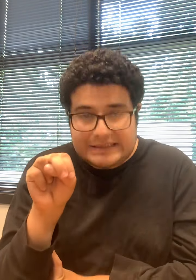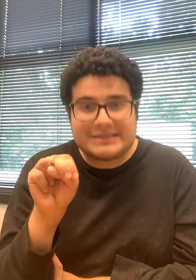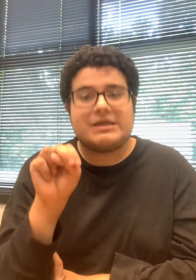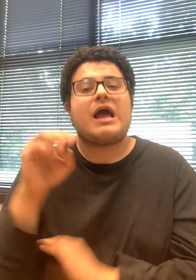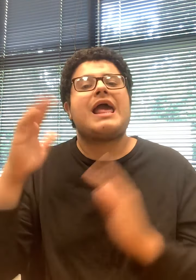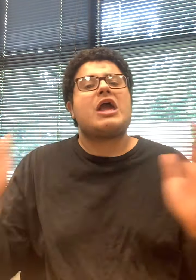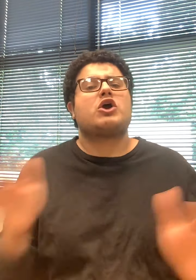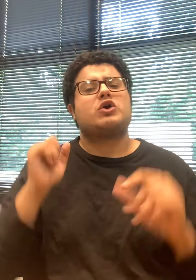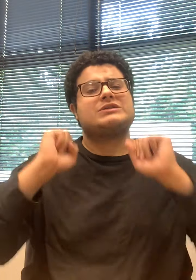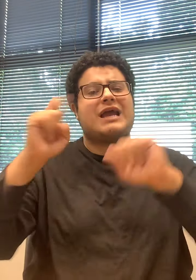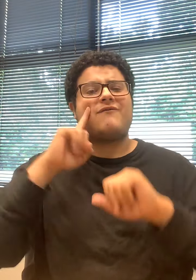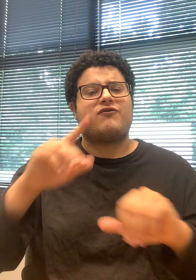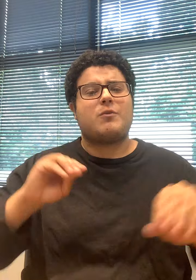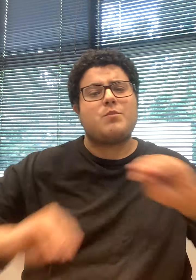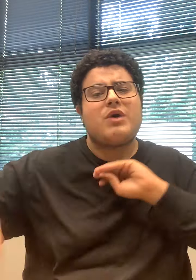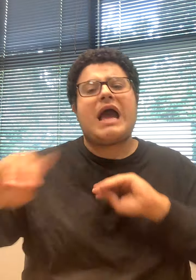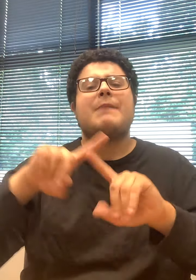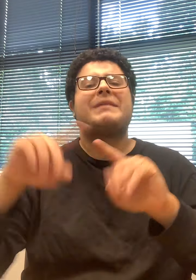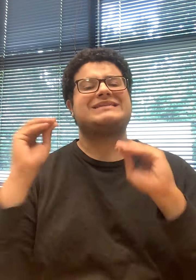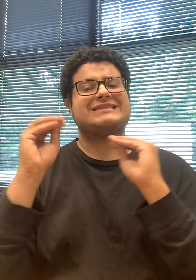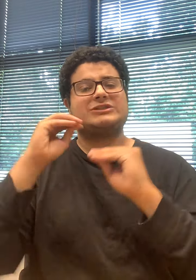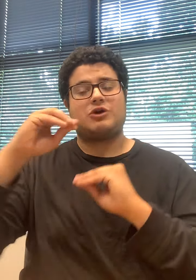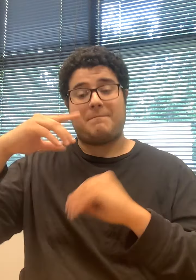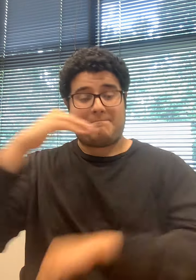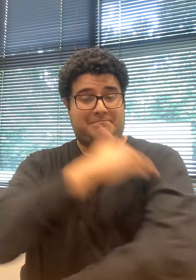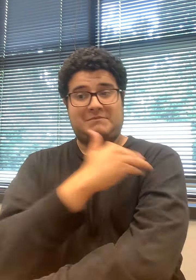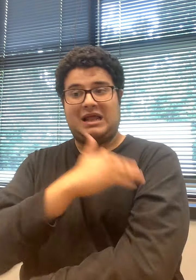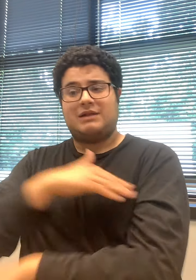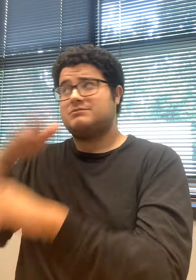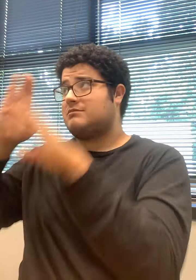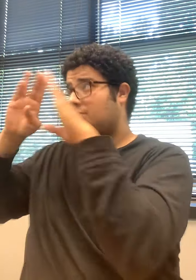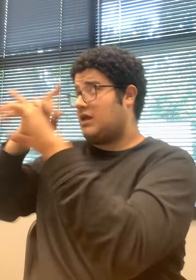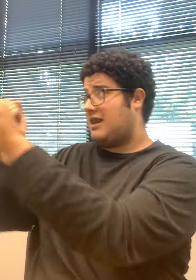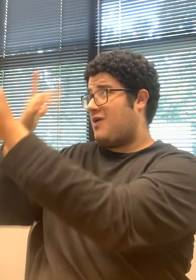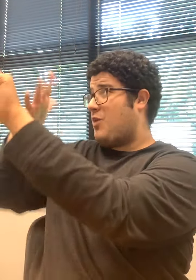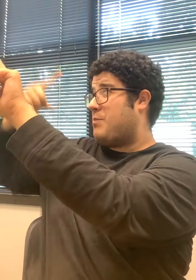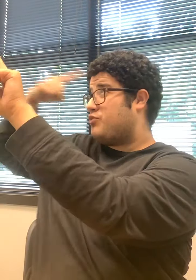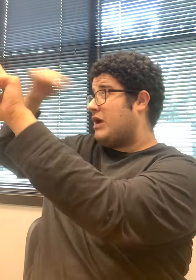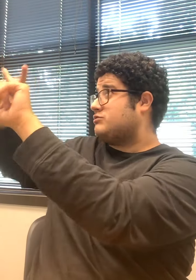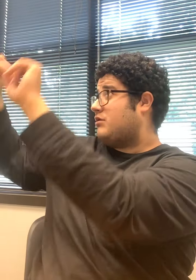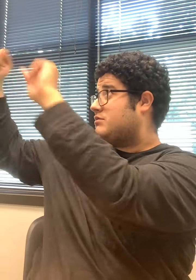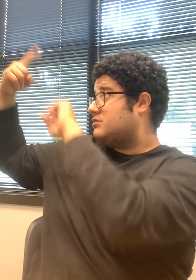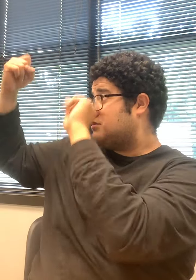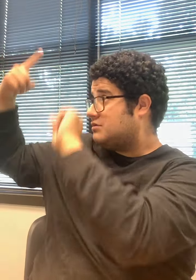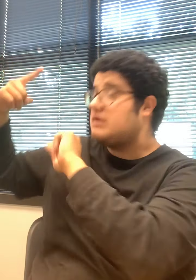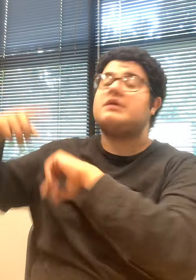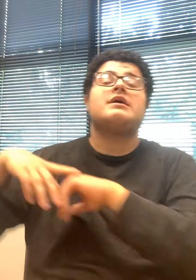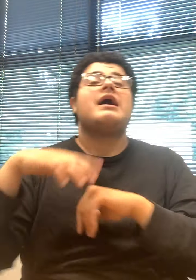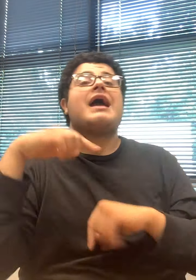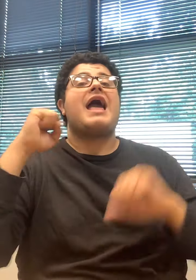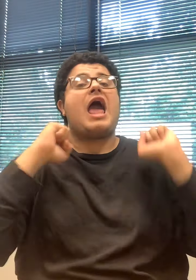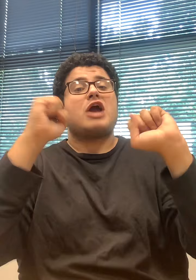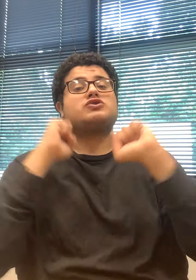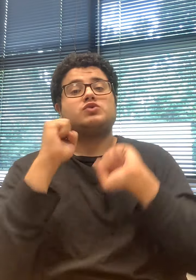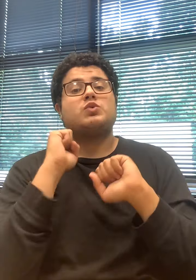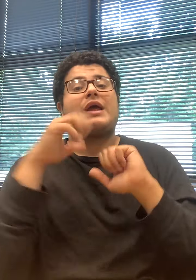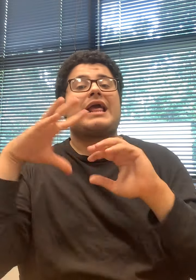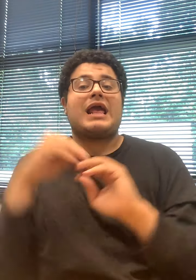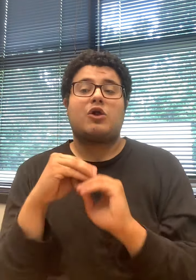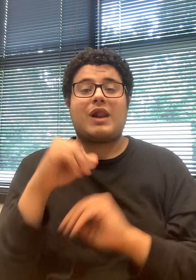for circulation, but also to reteach the muscles to listen to what the brain's trying to tell it. These exercises may include ankle